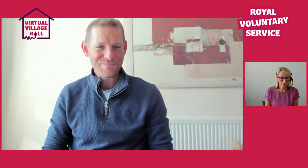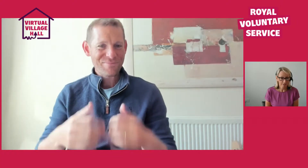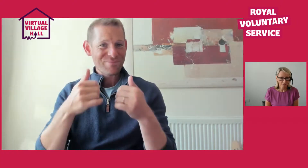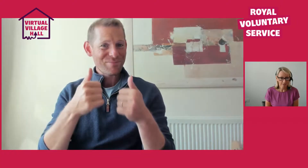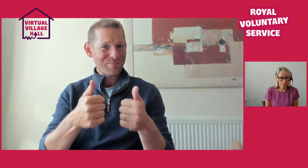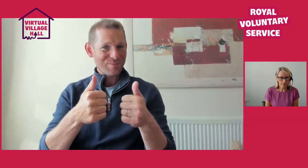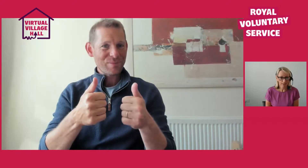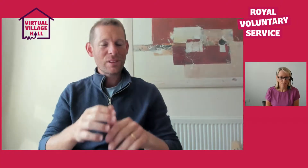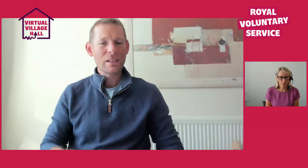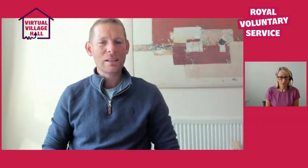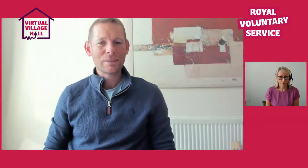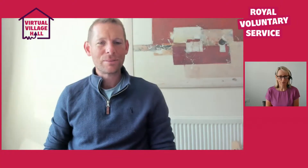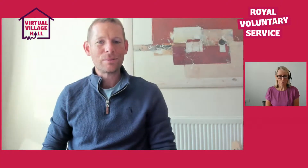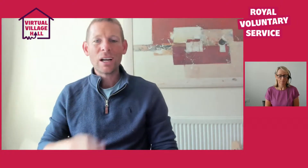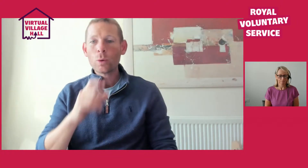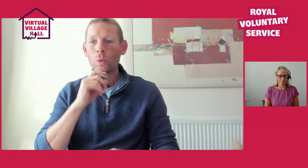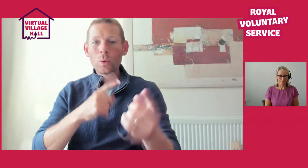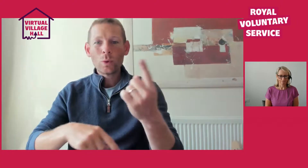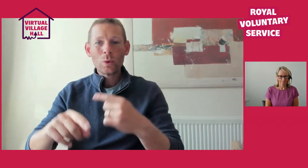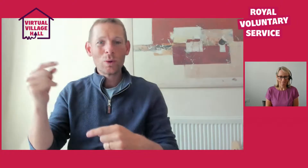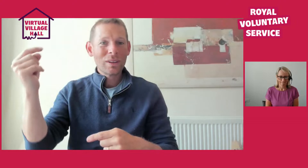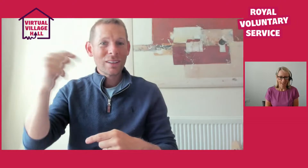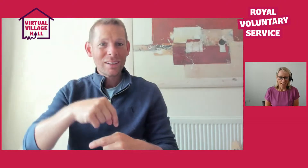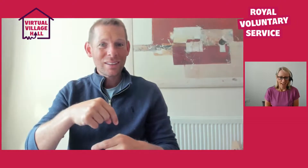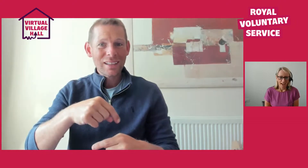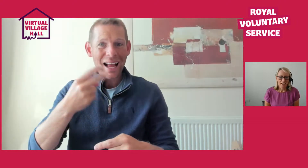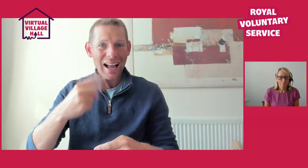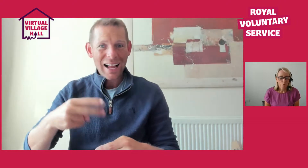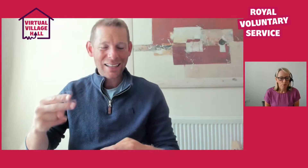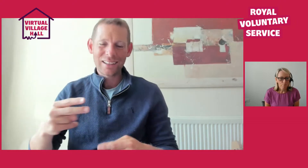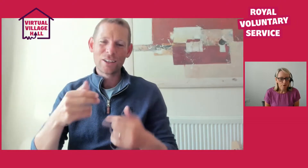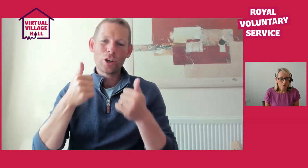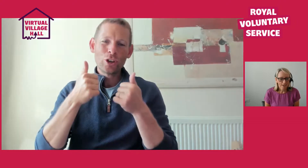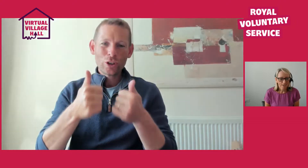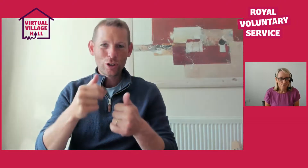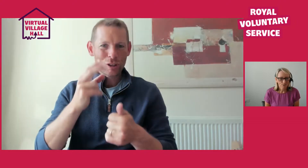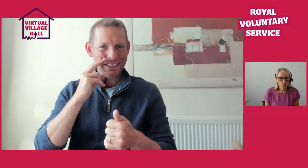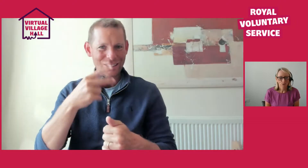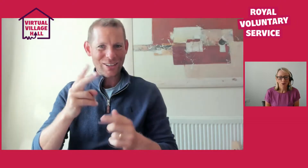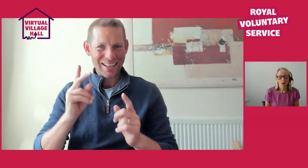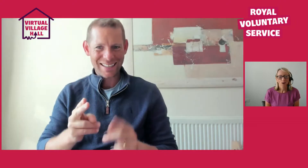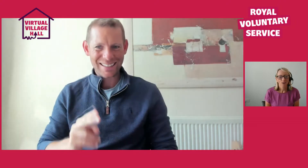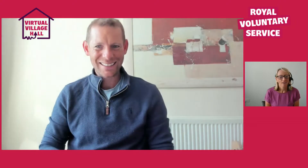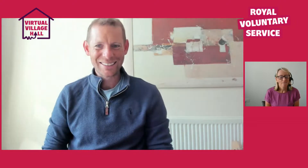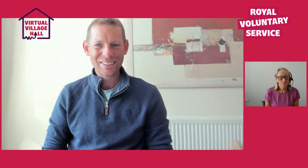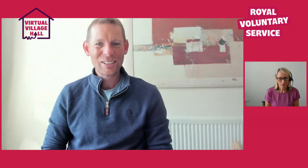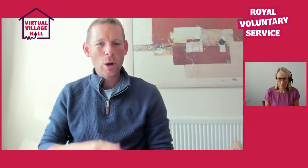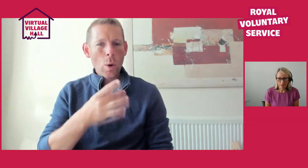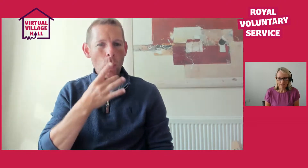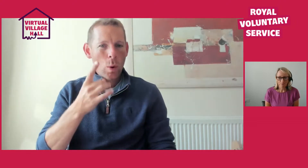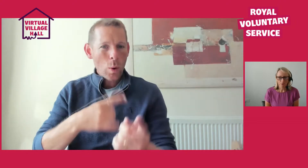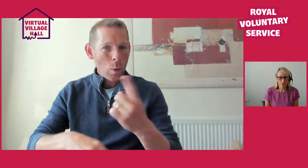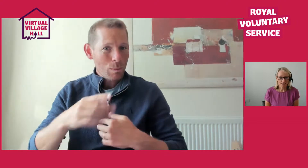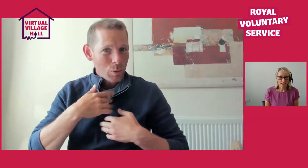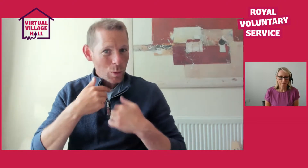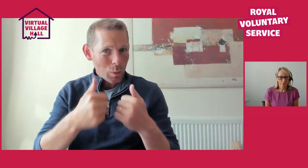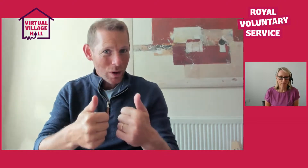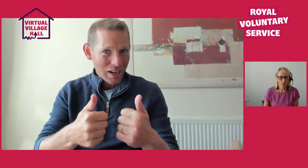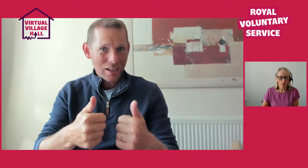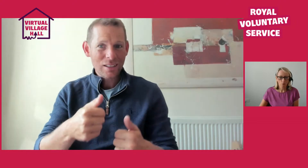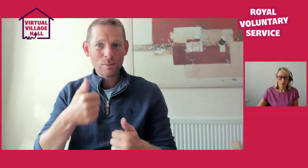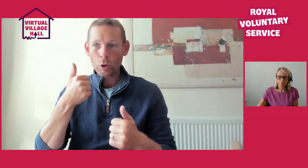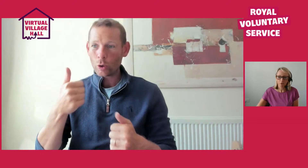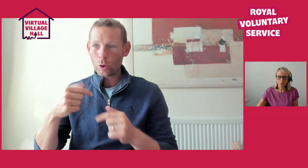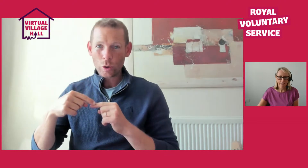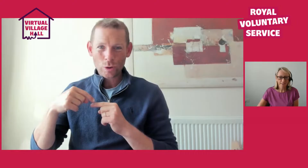year consistently for the last few years. And if you're one of our regulars, you are very welcome. Great to have